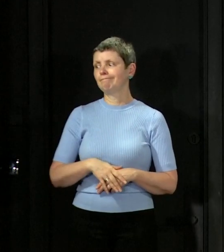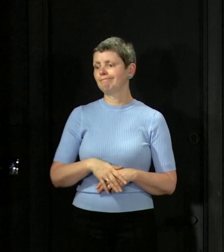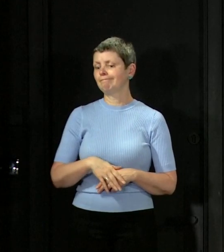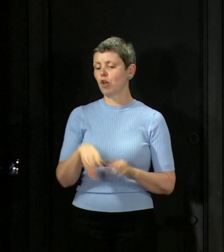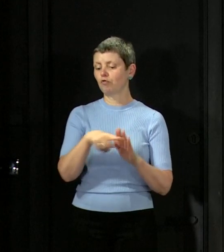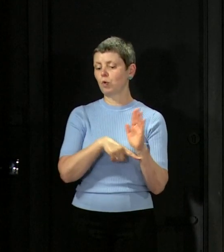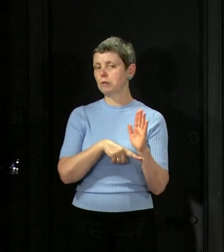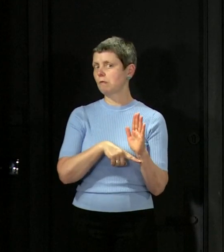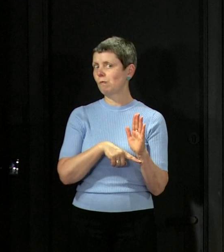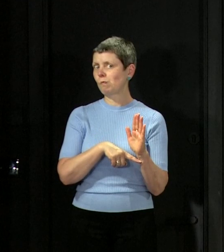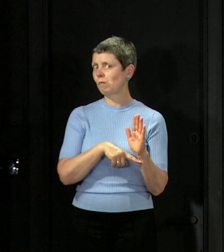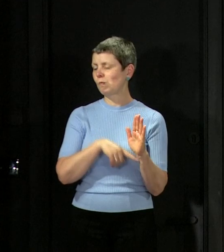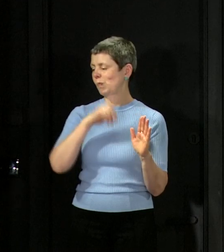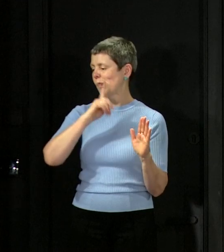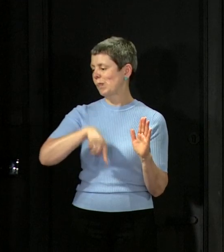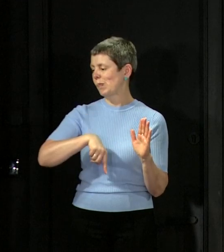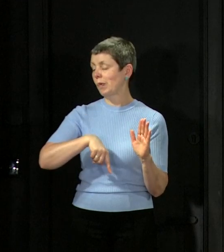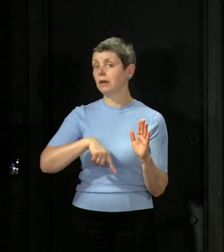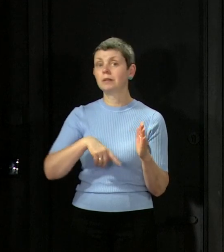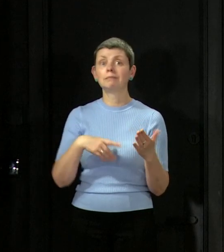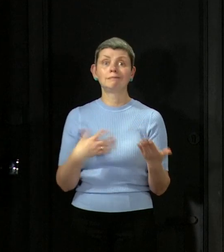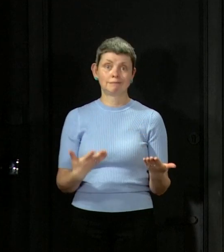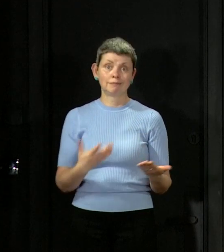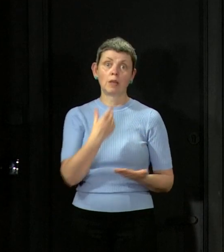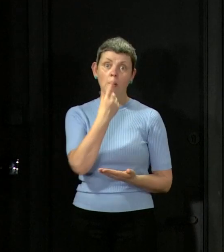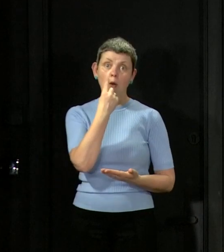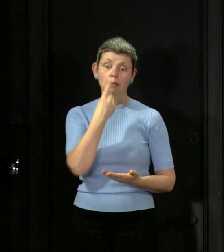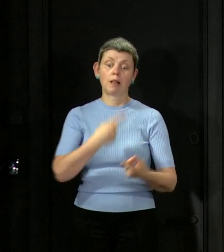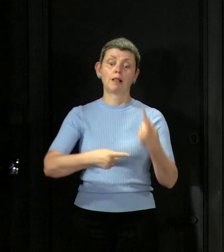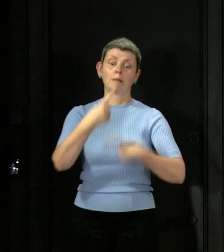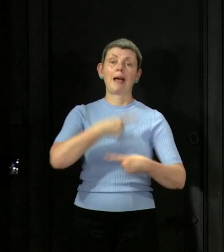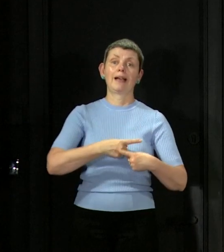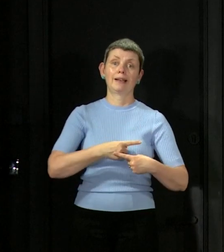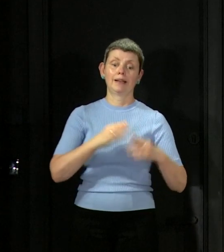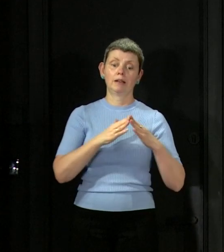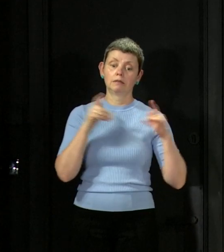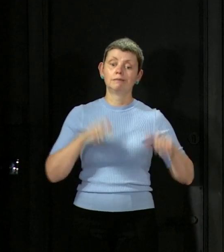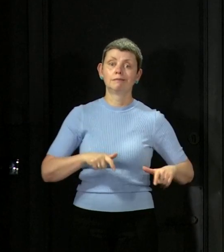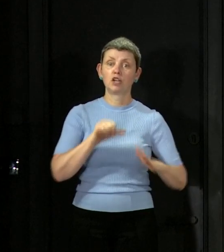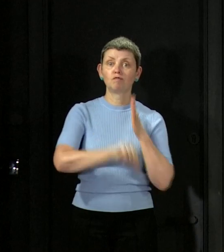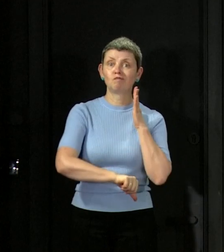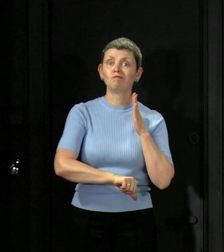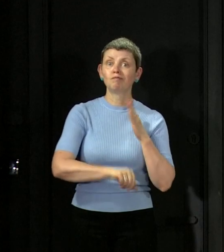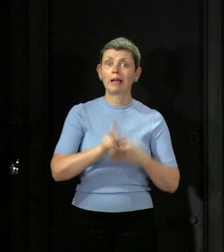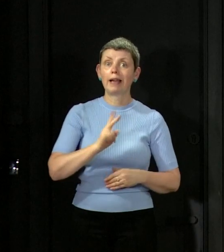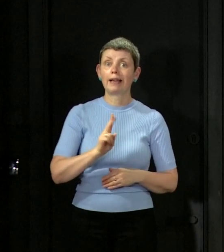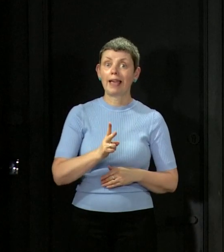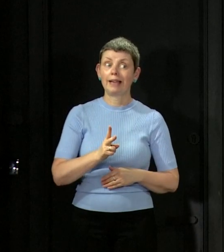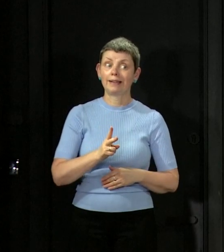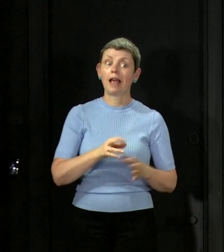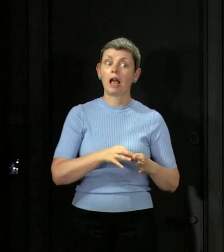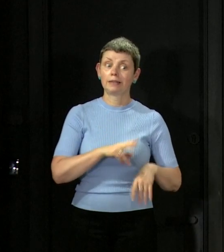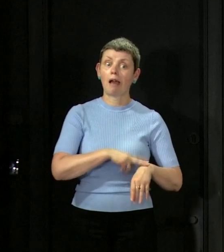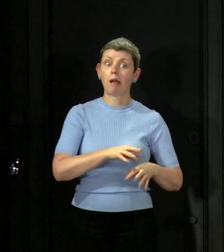gives the virus the ability to spread, then it is possible that we would be back in the strict phase of lockdown and be there for